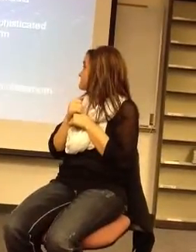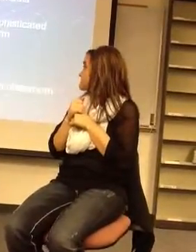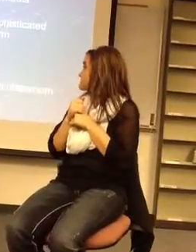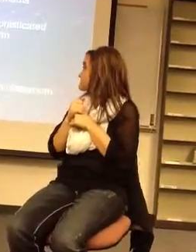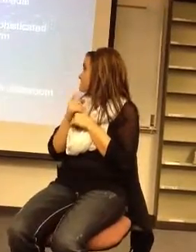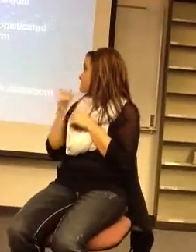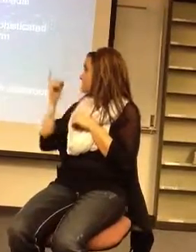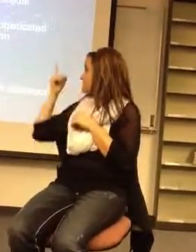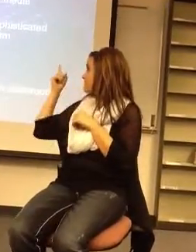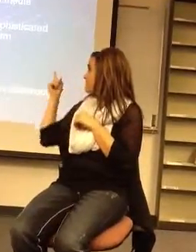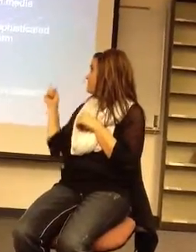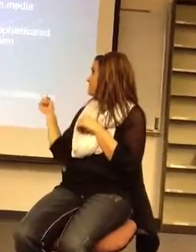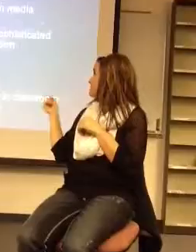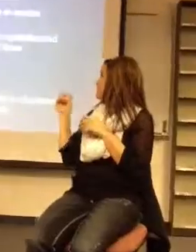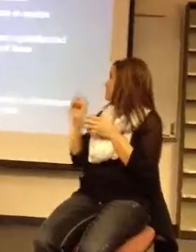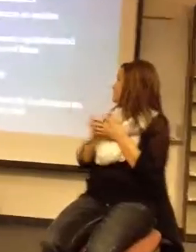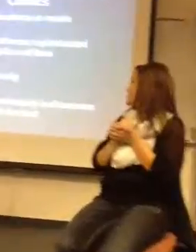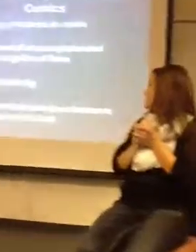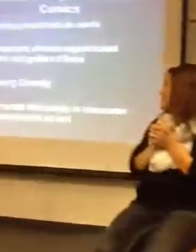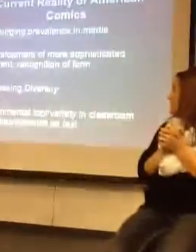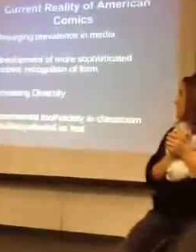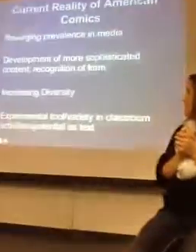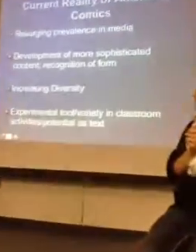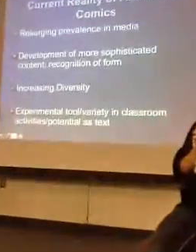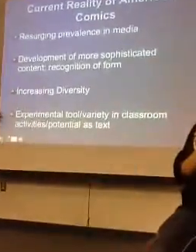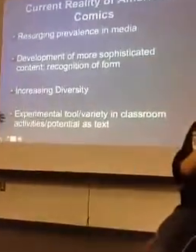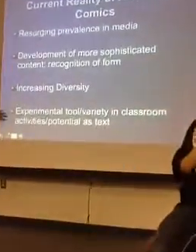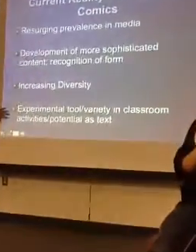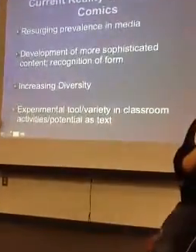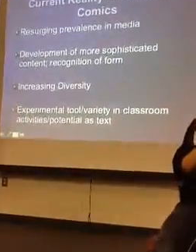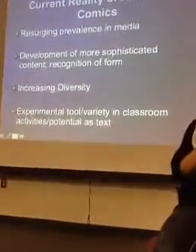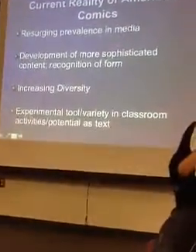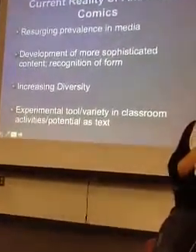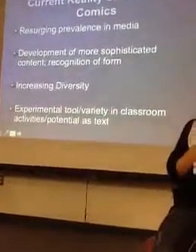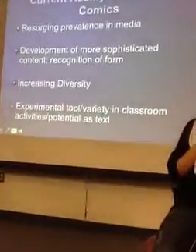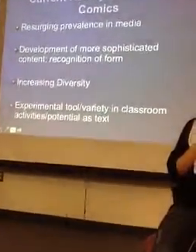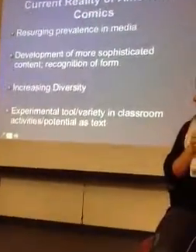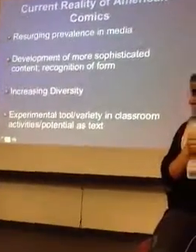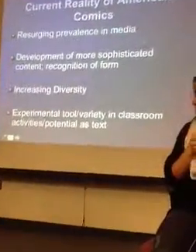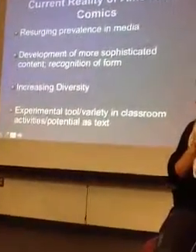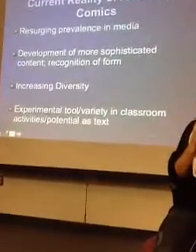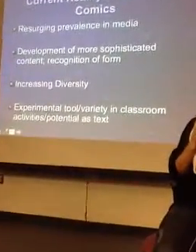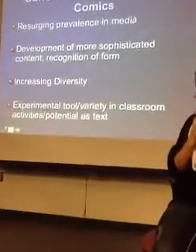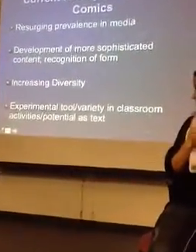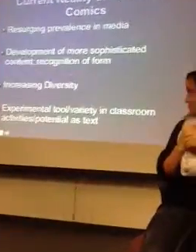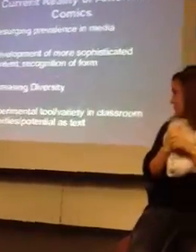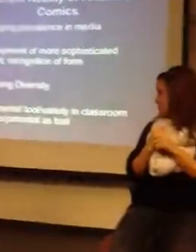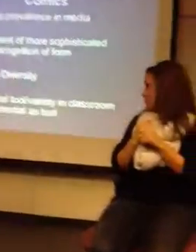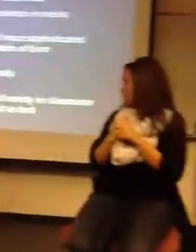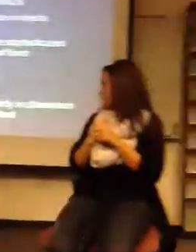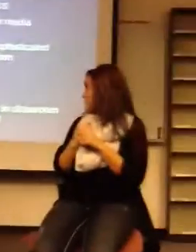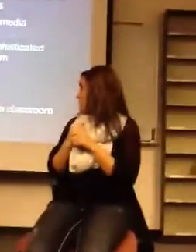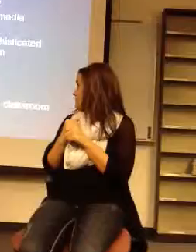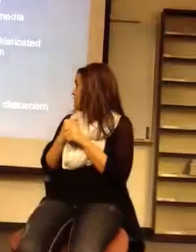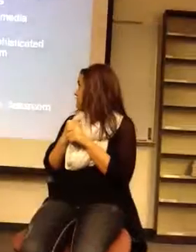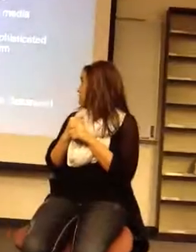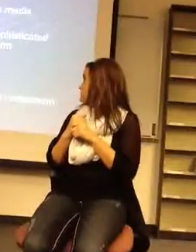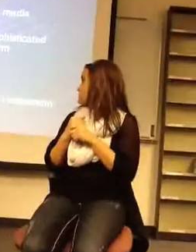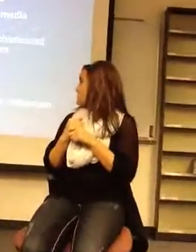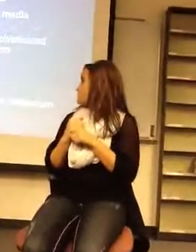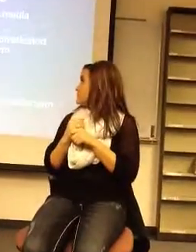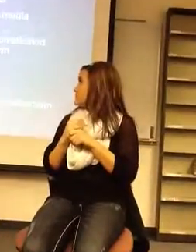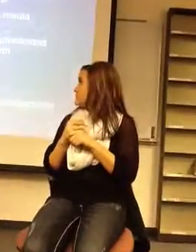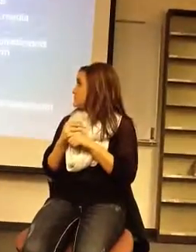diversity, and then we'll talk about comics as an experimental tool in a variety of class activities